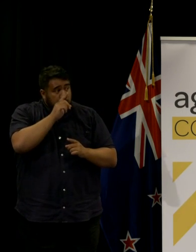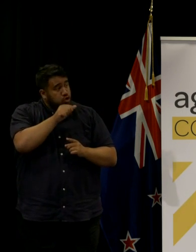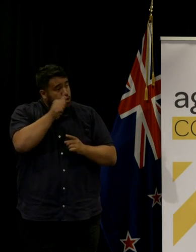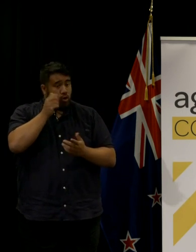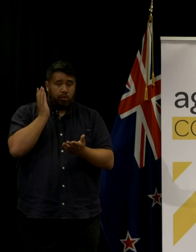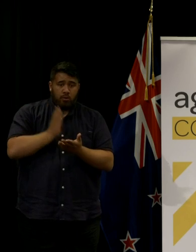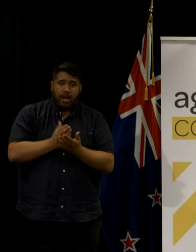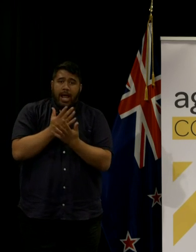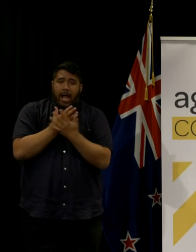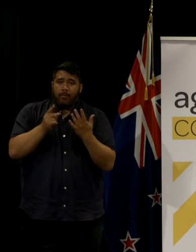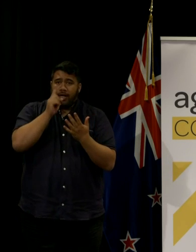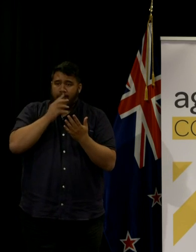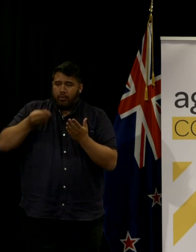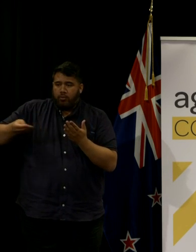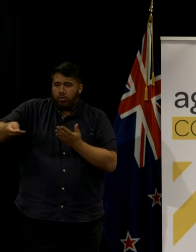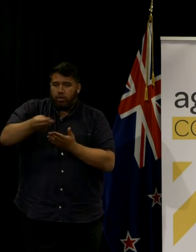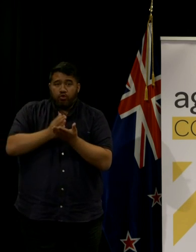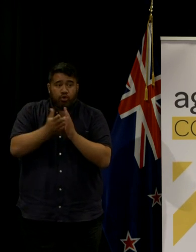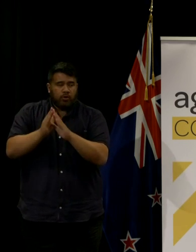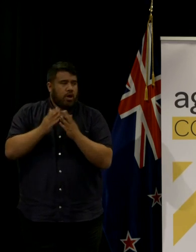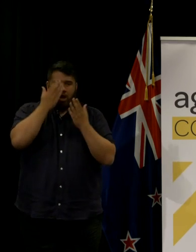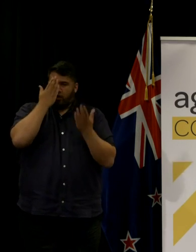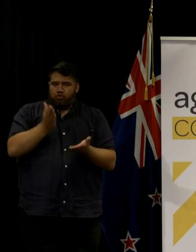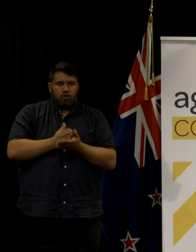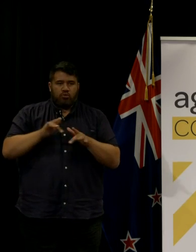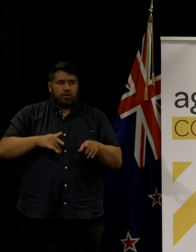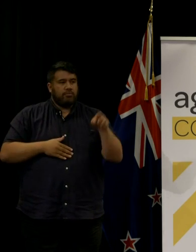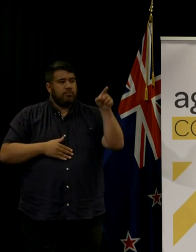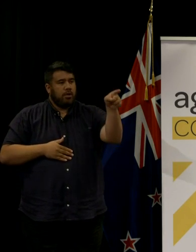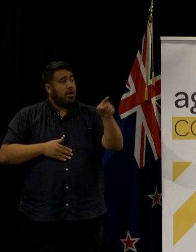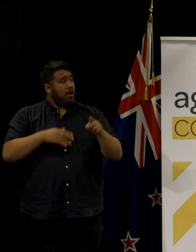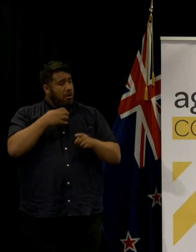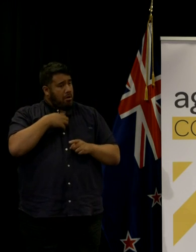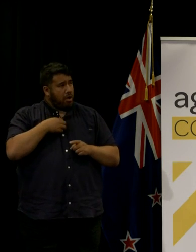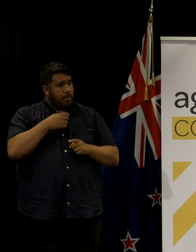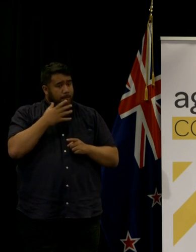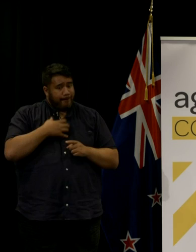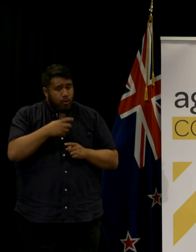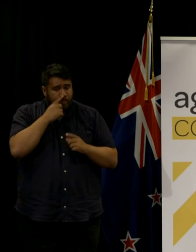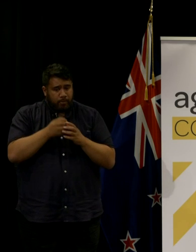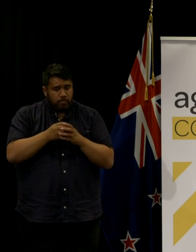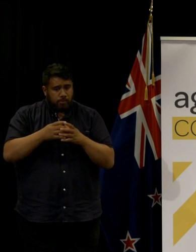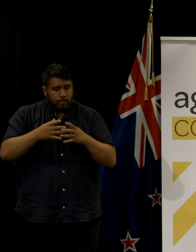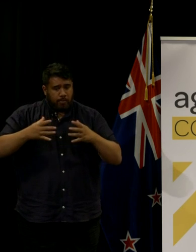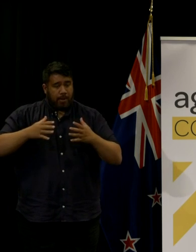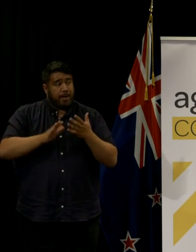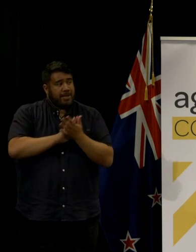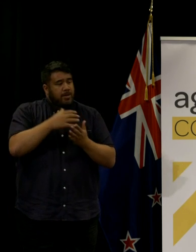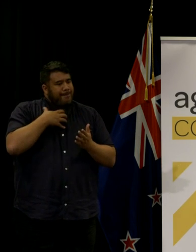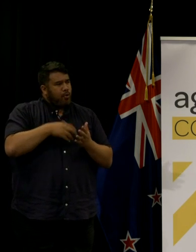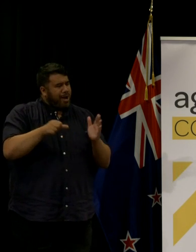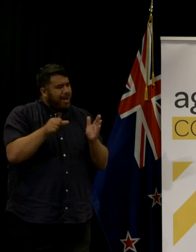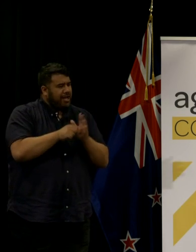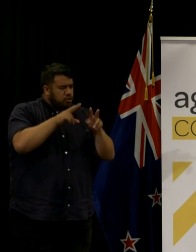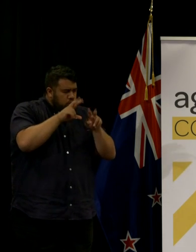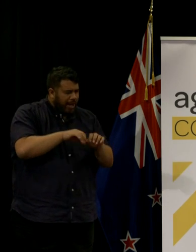don't have any further information. There's a question up there. As there are more cases, obviously the contact tracing task becomes more difficult. Can you